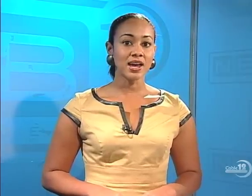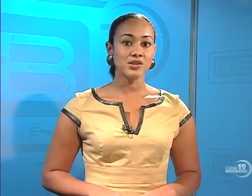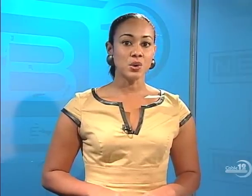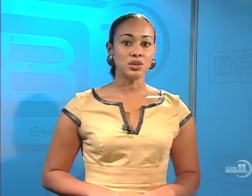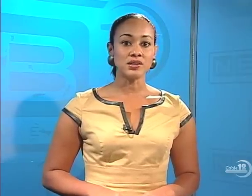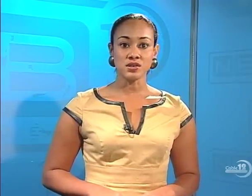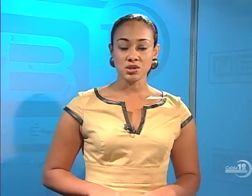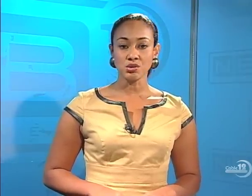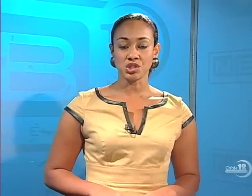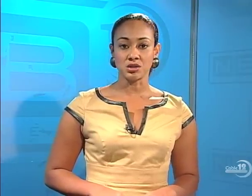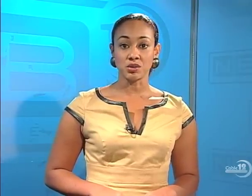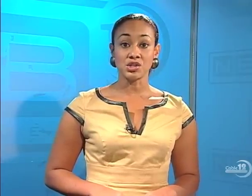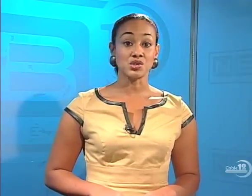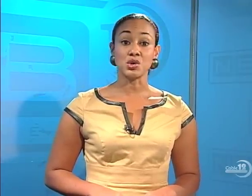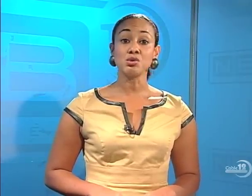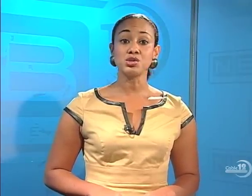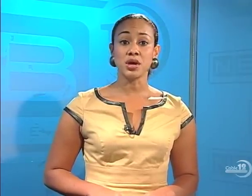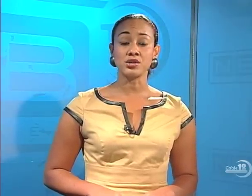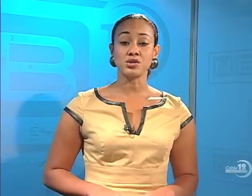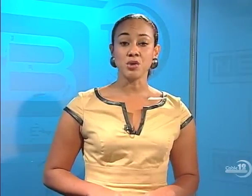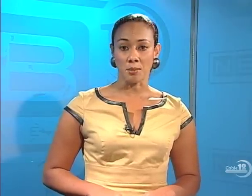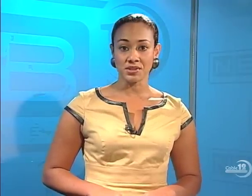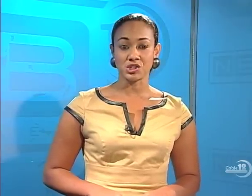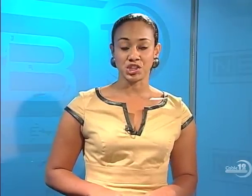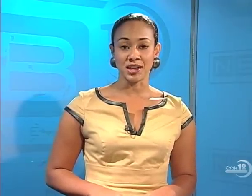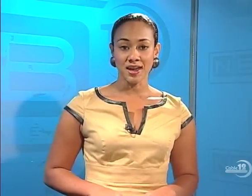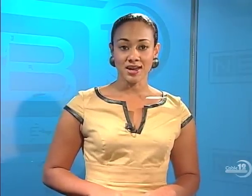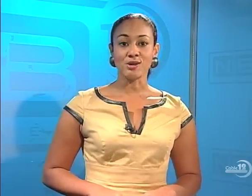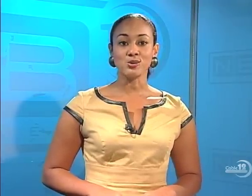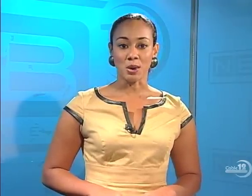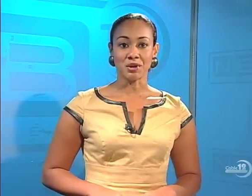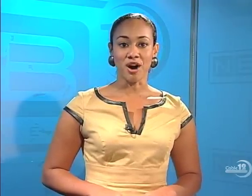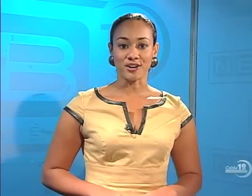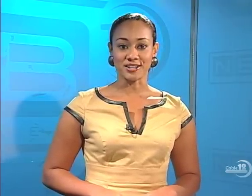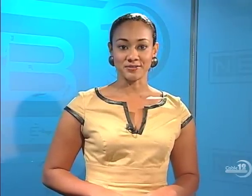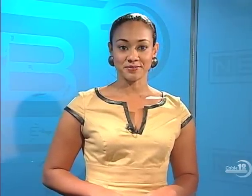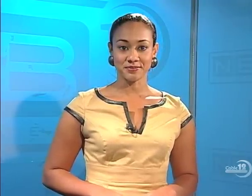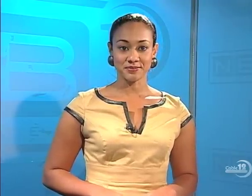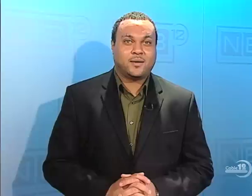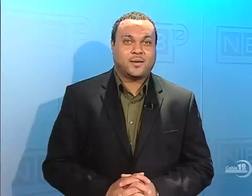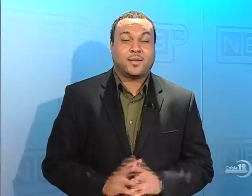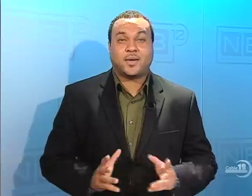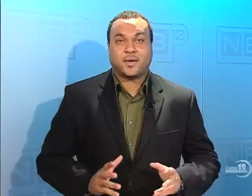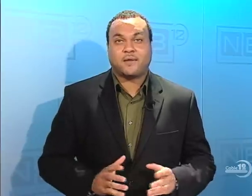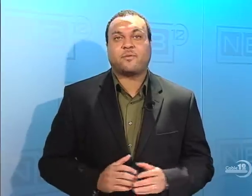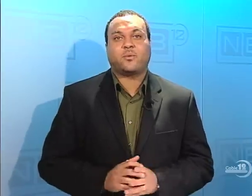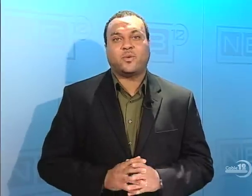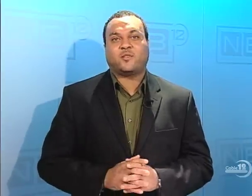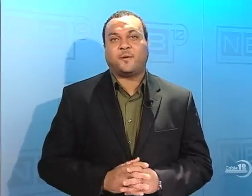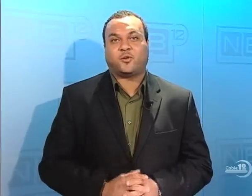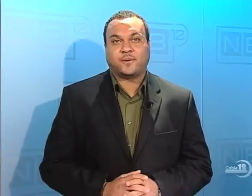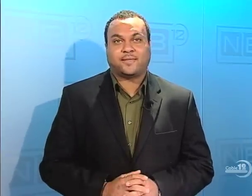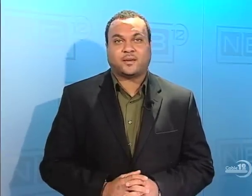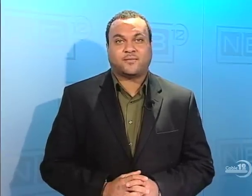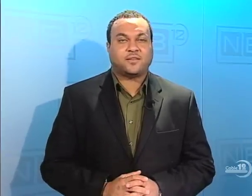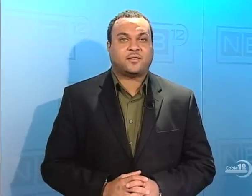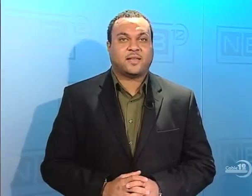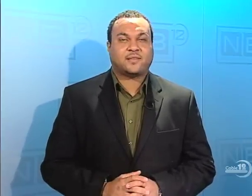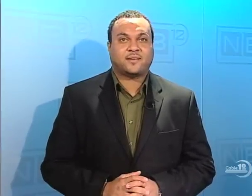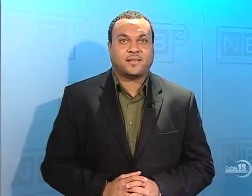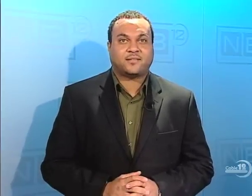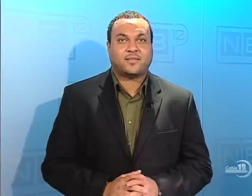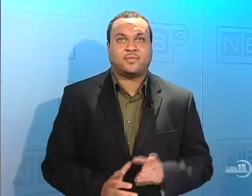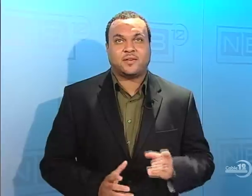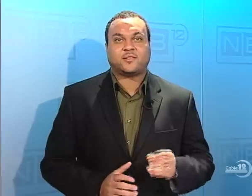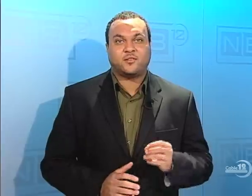of the decades-old institution, which is no stranger to opposition. Here's Juan McCartney. Nakia, everyone we spoke to at the convention